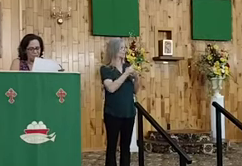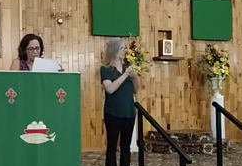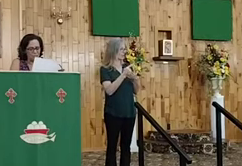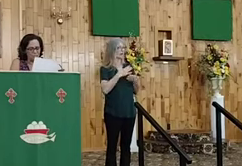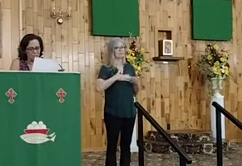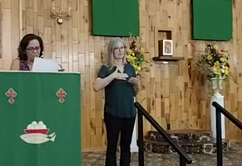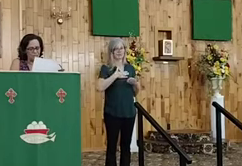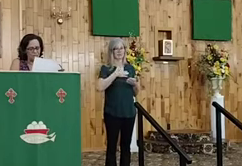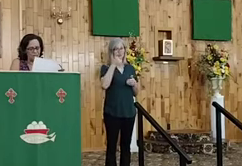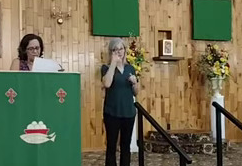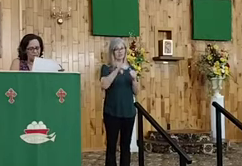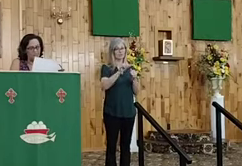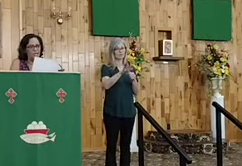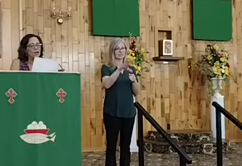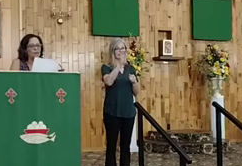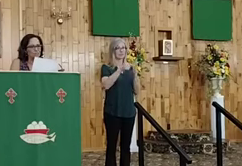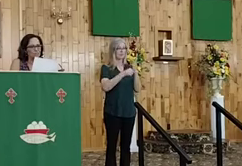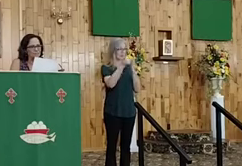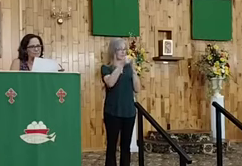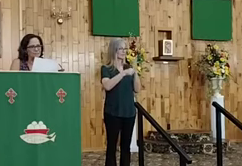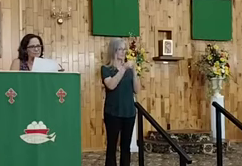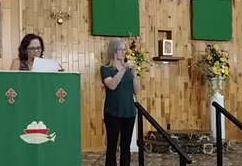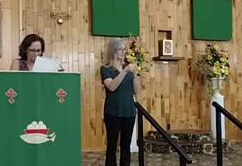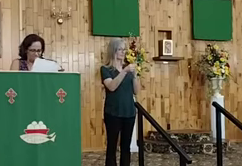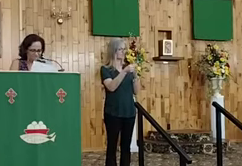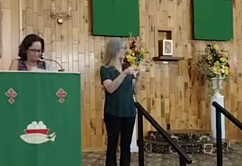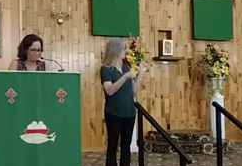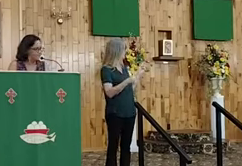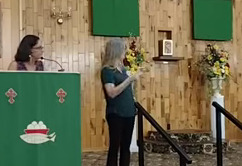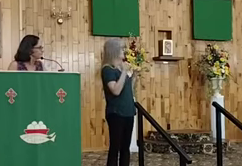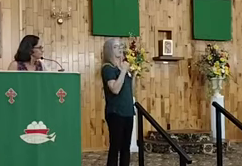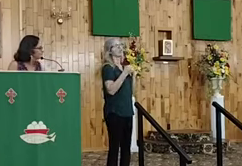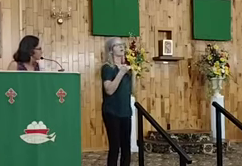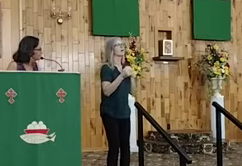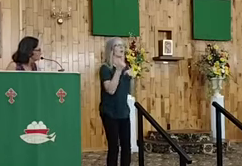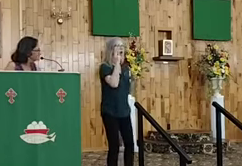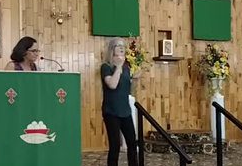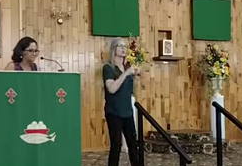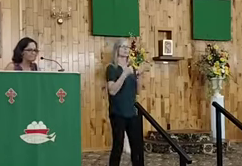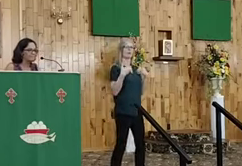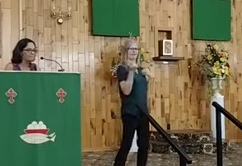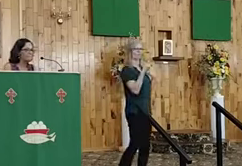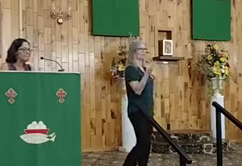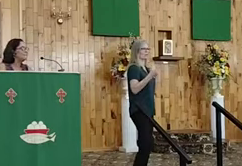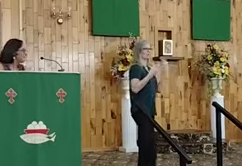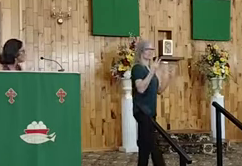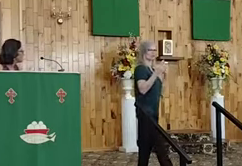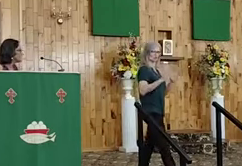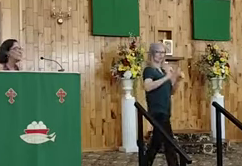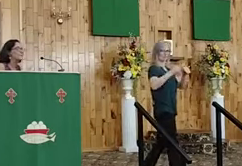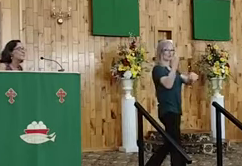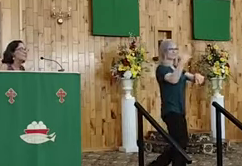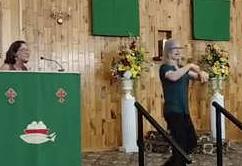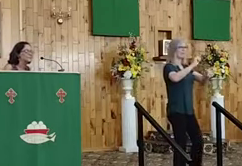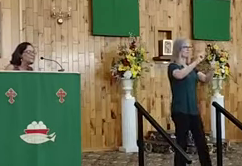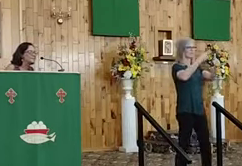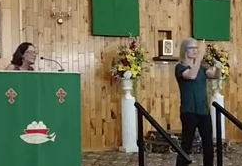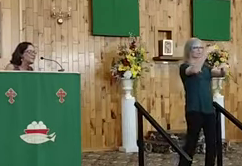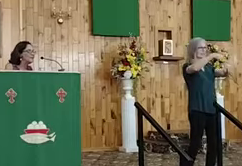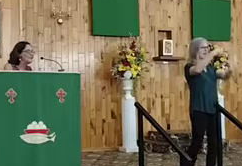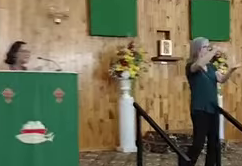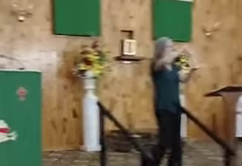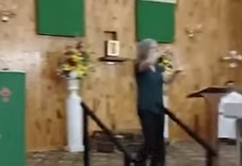please remember to take a copy of our bulletin. Finally, I notice we have a few visitors. All our first-time visitors, please stand